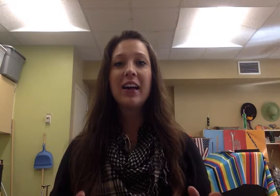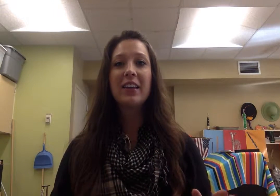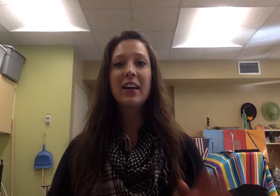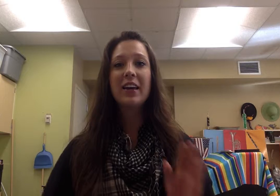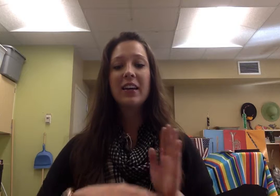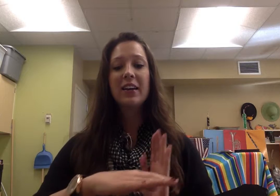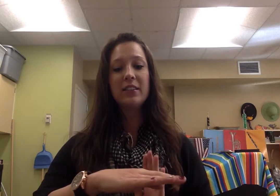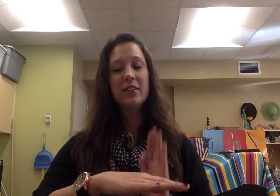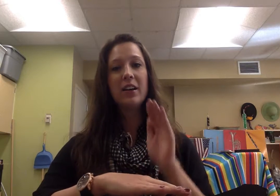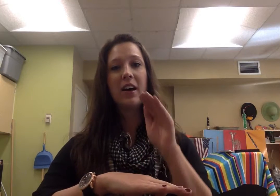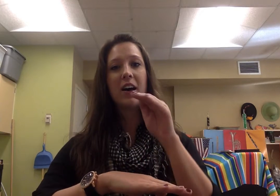Silent